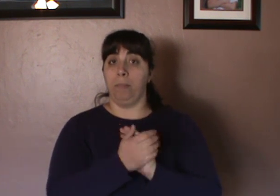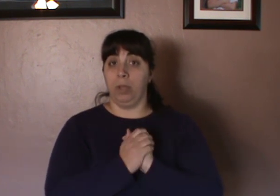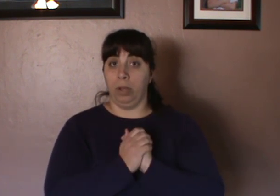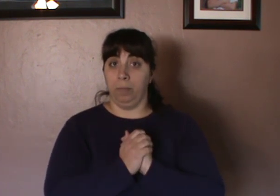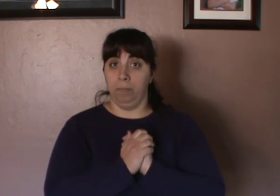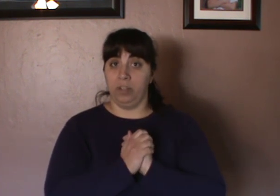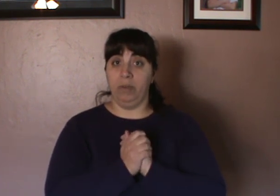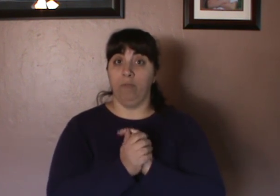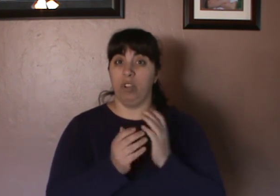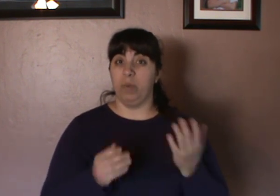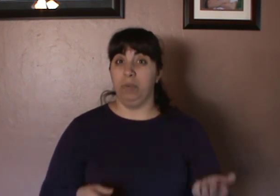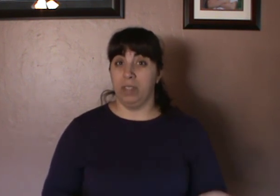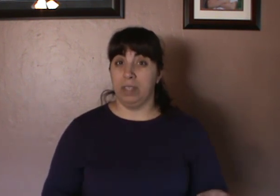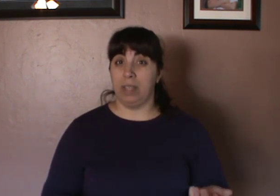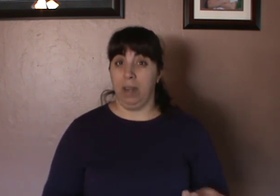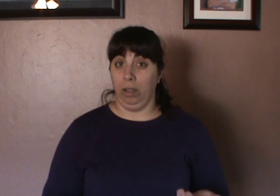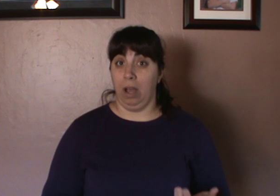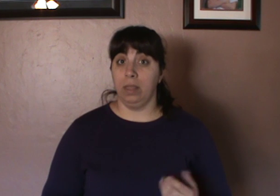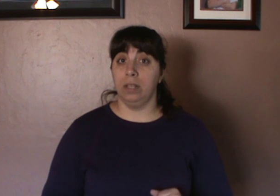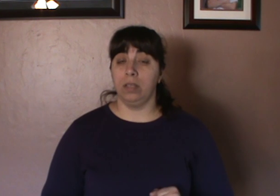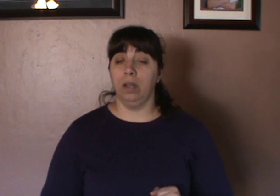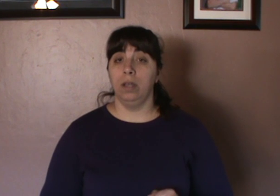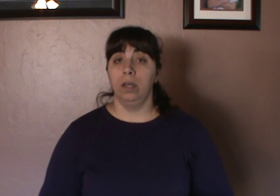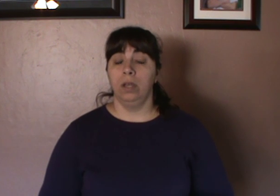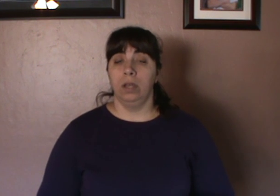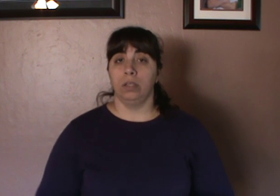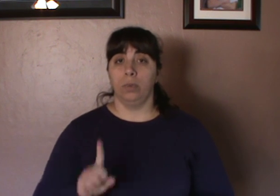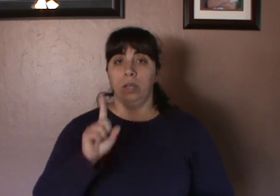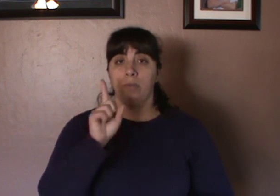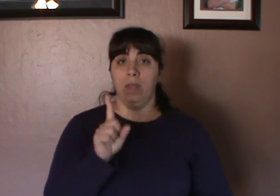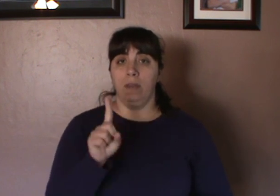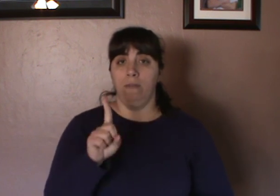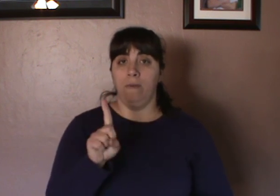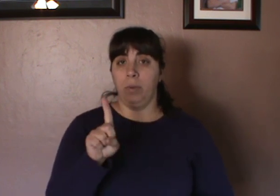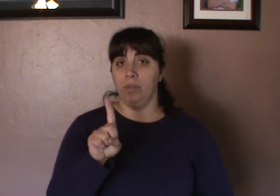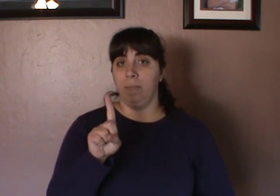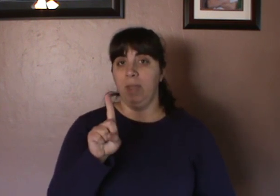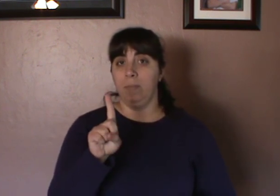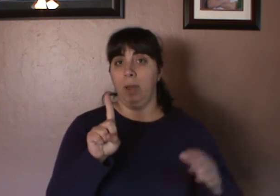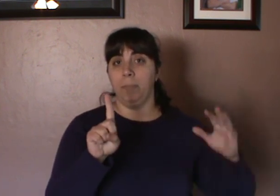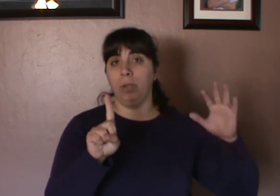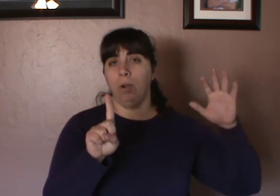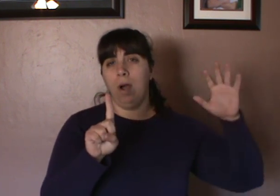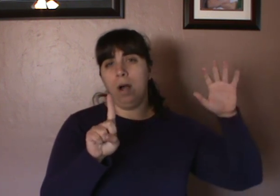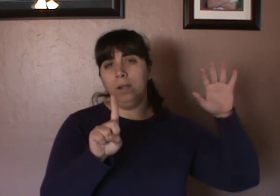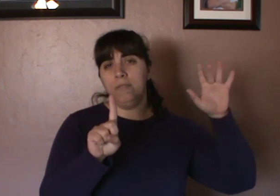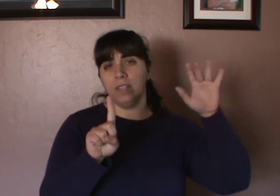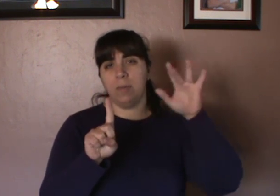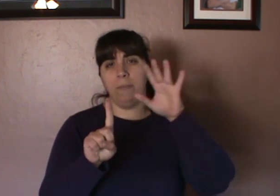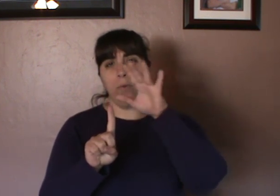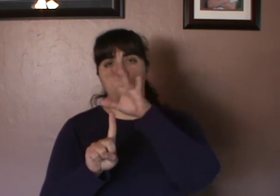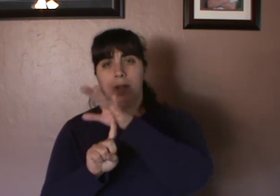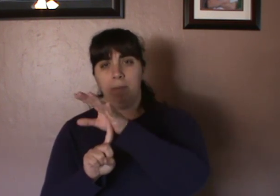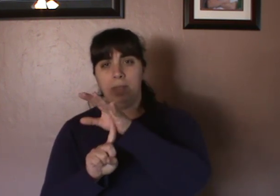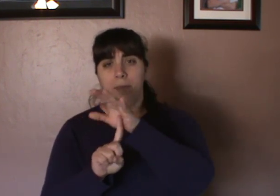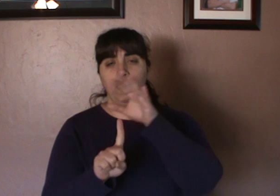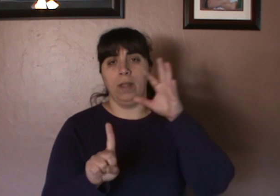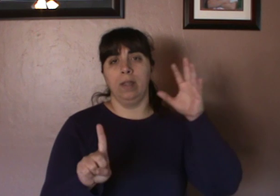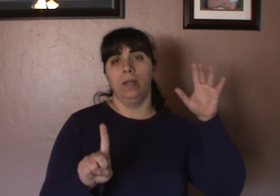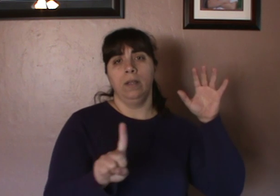popular. So of course we use this sign a lot in this song. So when you think of a person being popular, all of these people want to come to them, right?